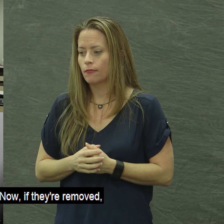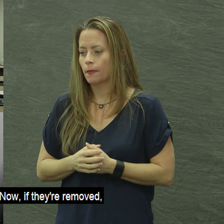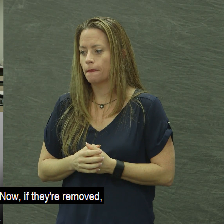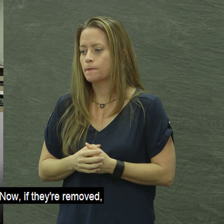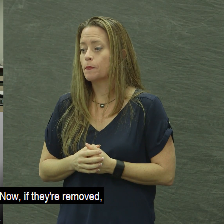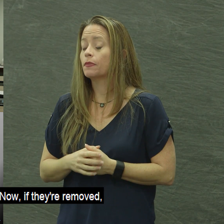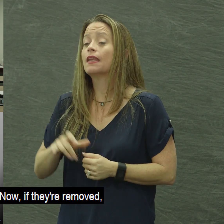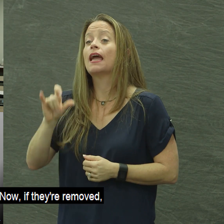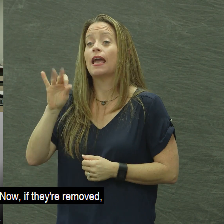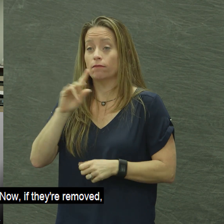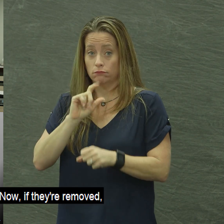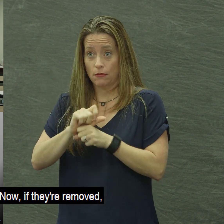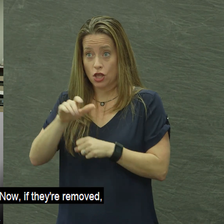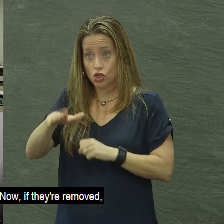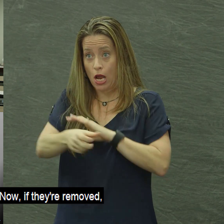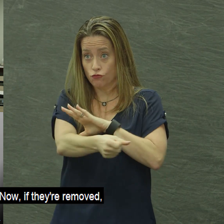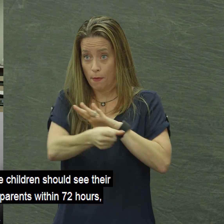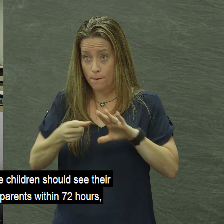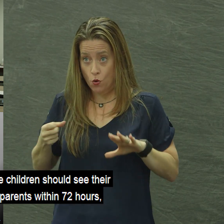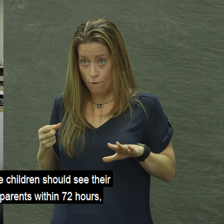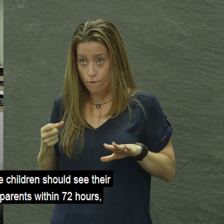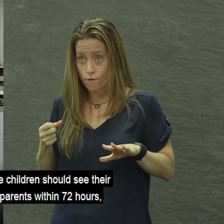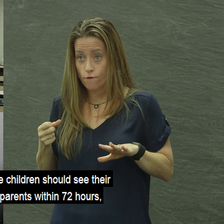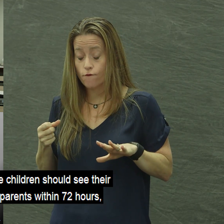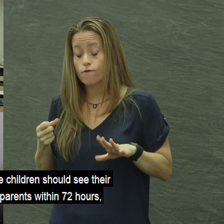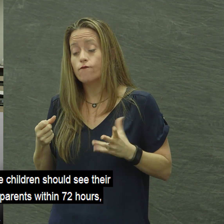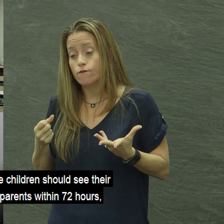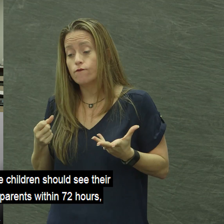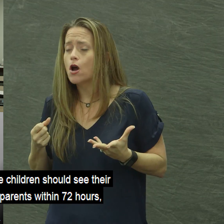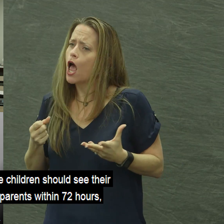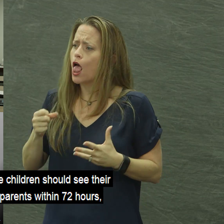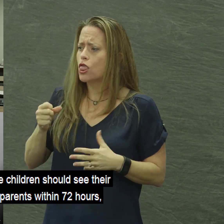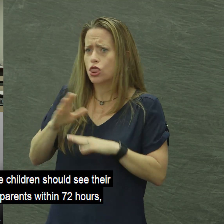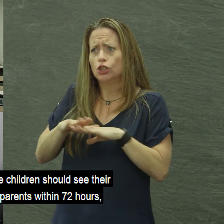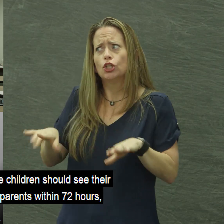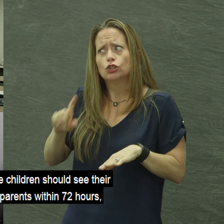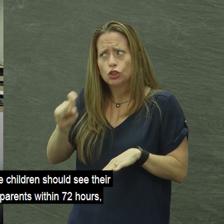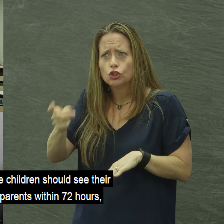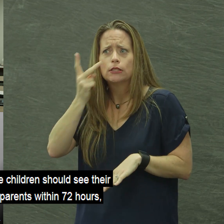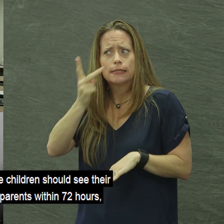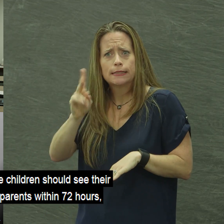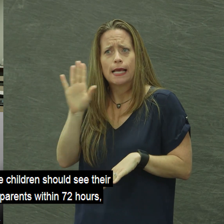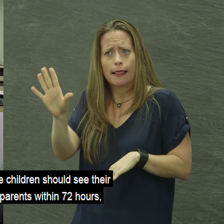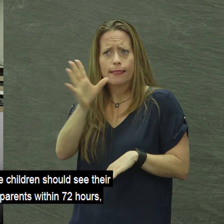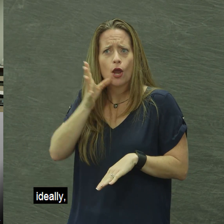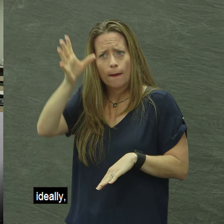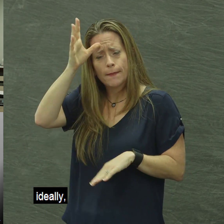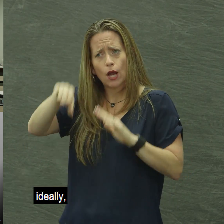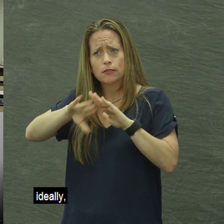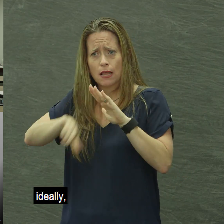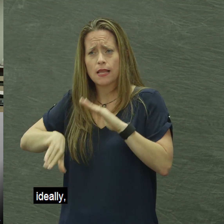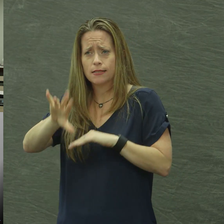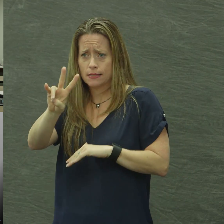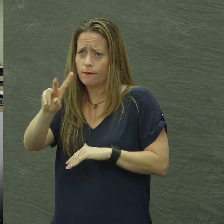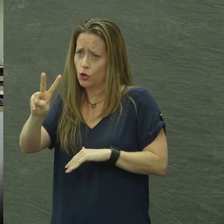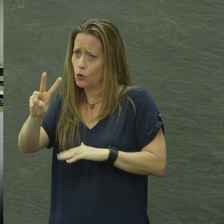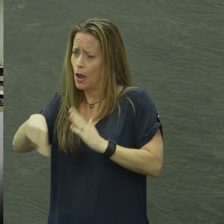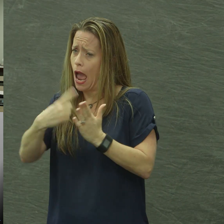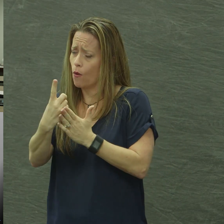Now, if they're removed, the children should see their parents within 72 hours.